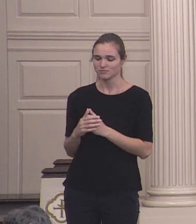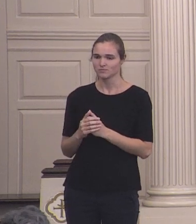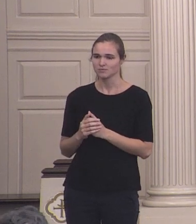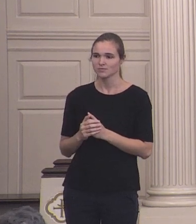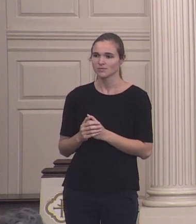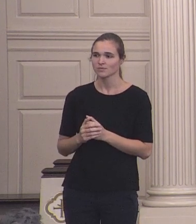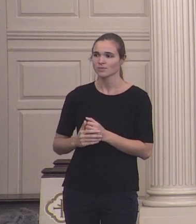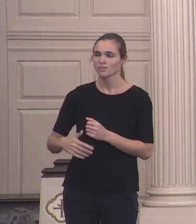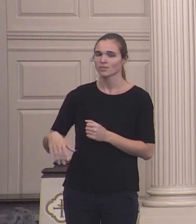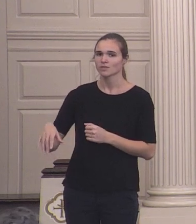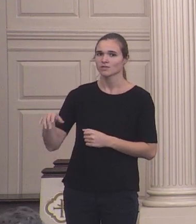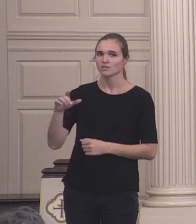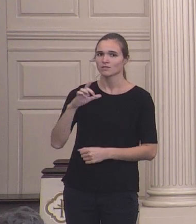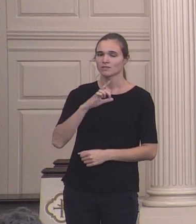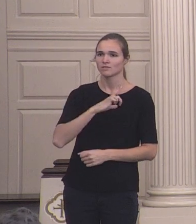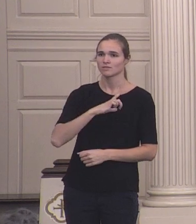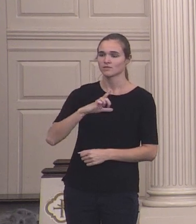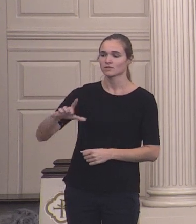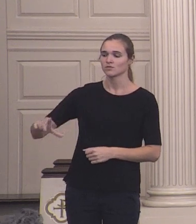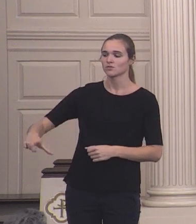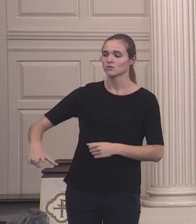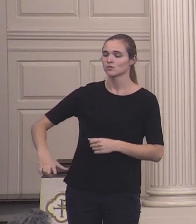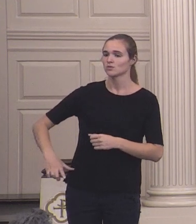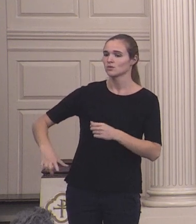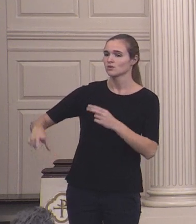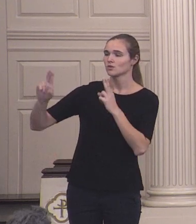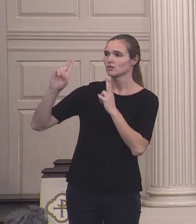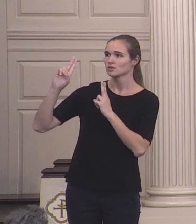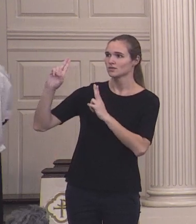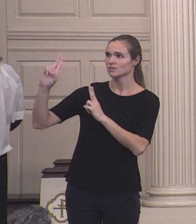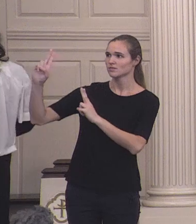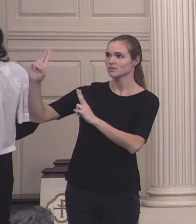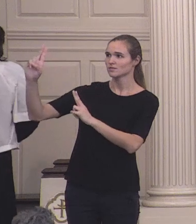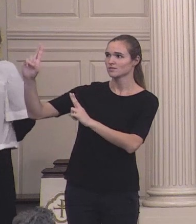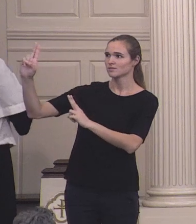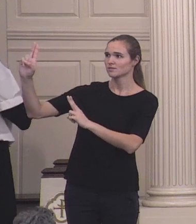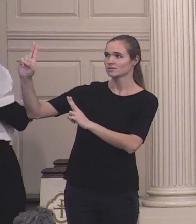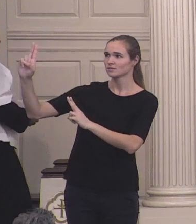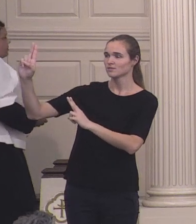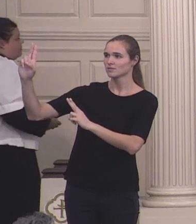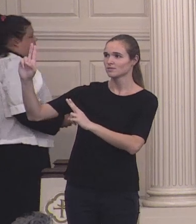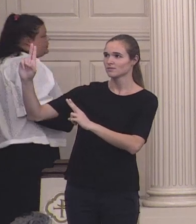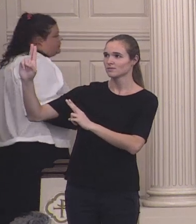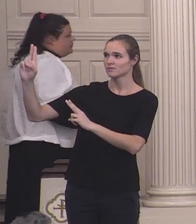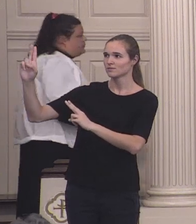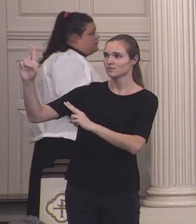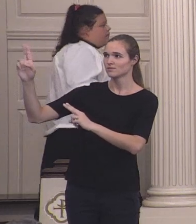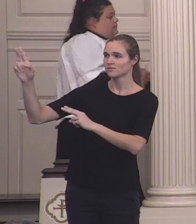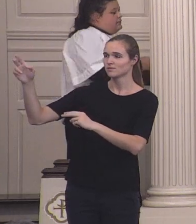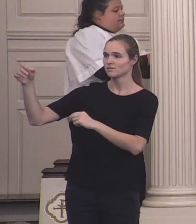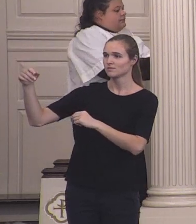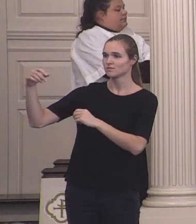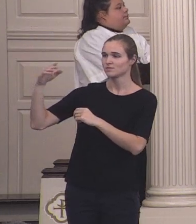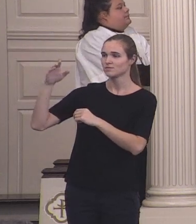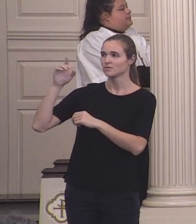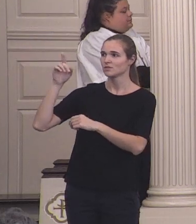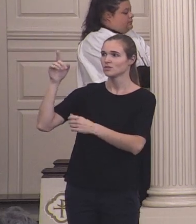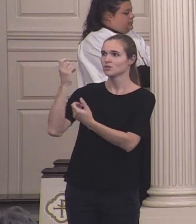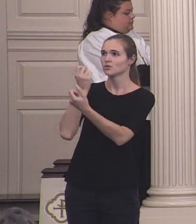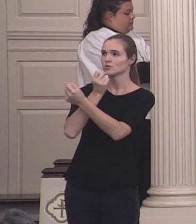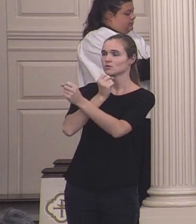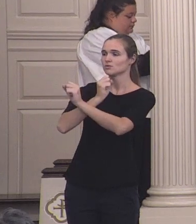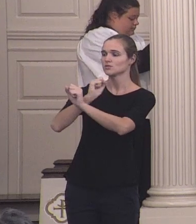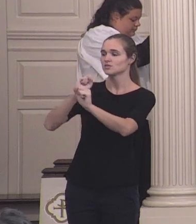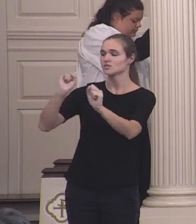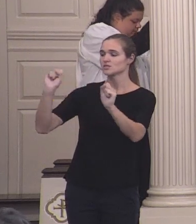I will extol you, O Lord, for you have drawn